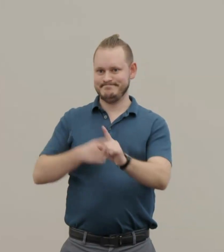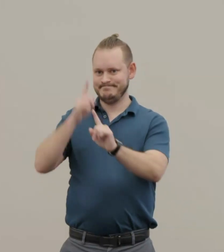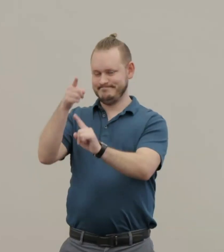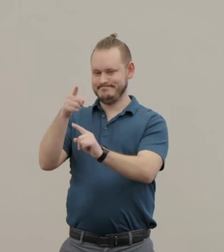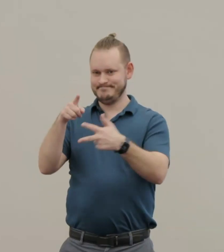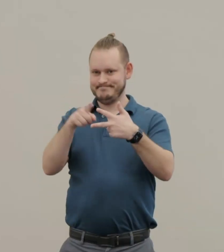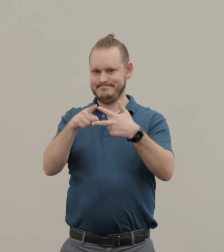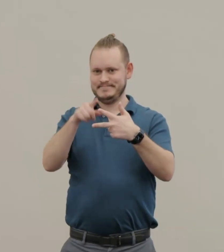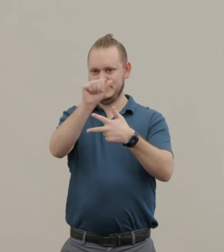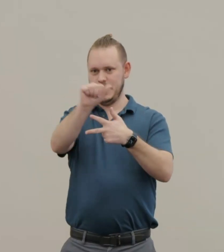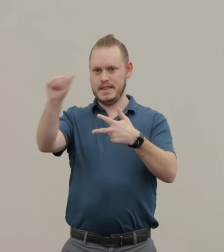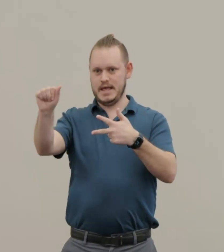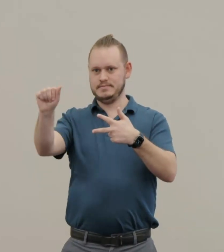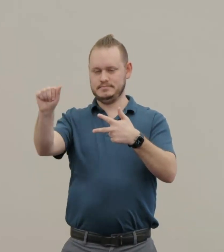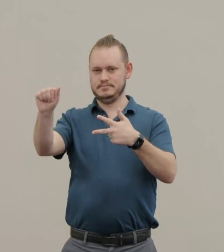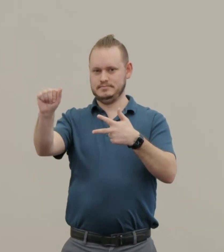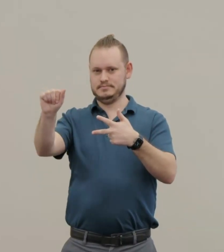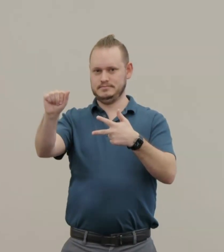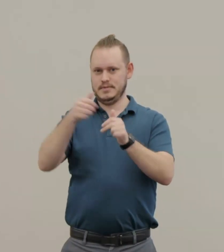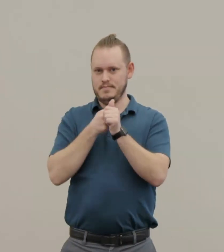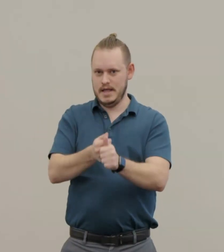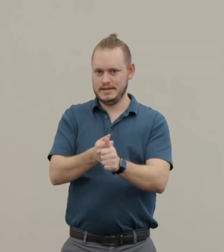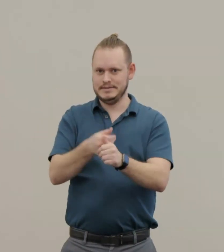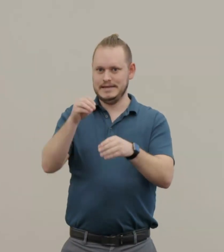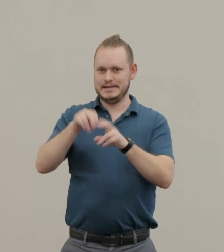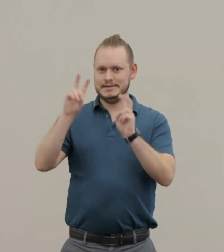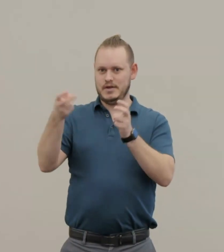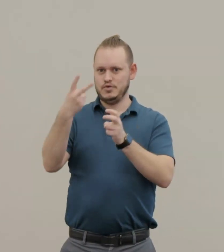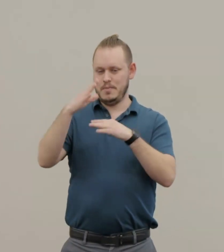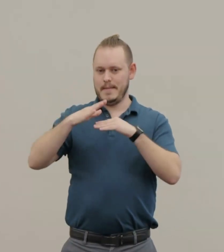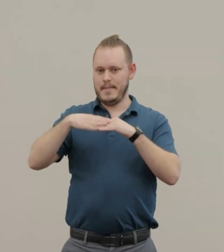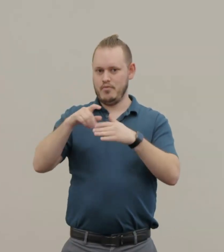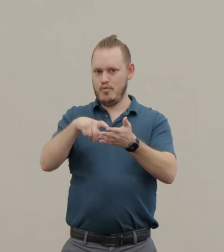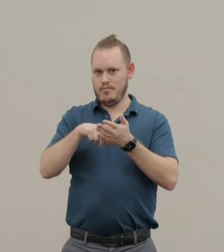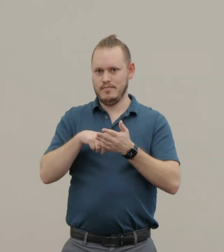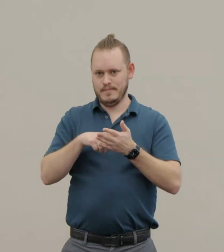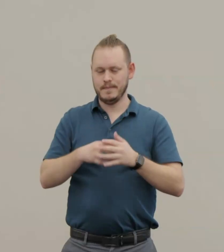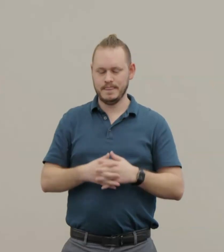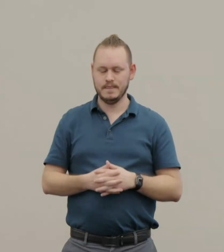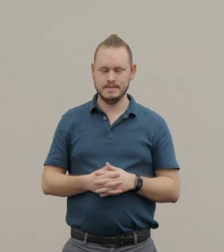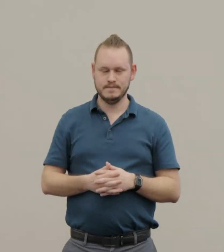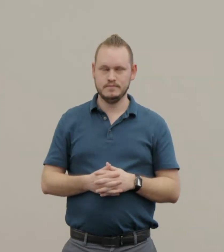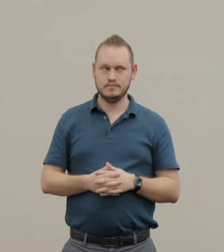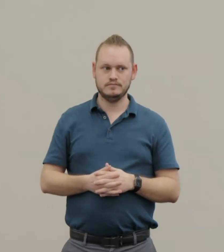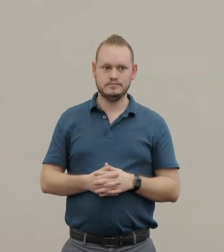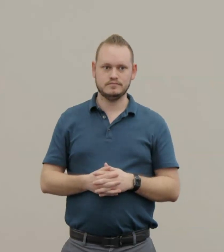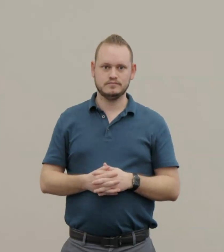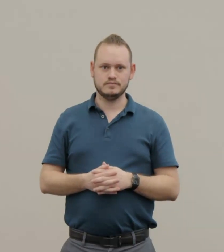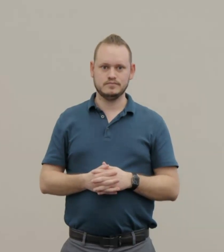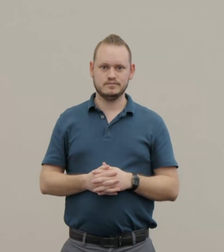level double A compliance in the Title II minimum requirement. That